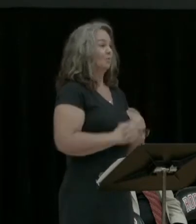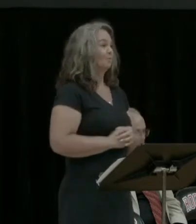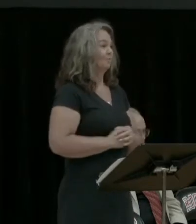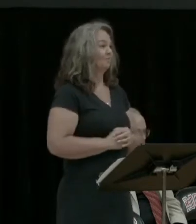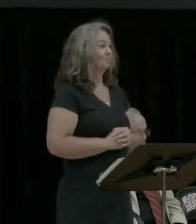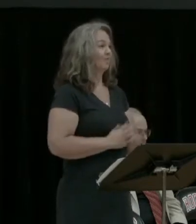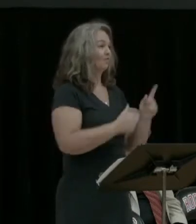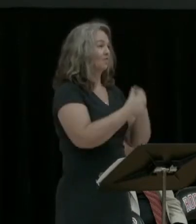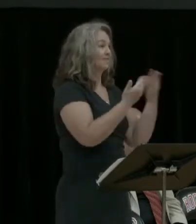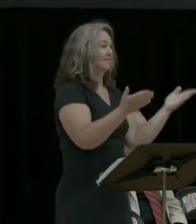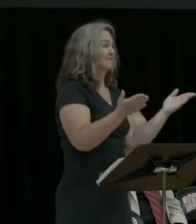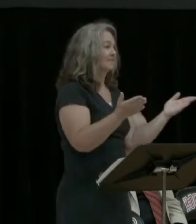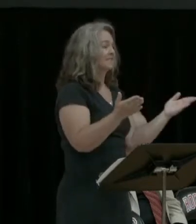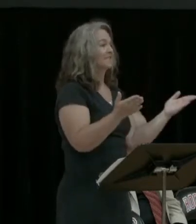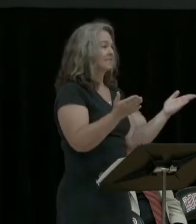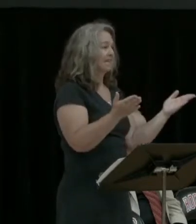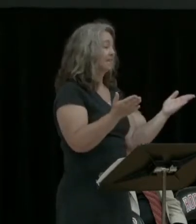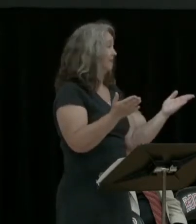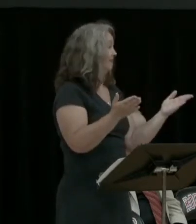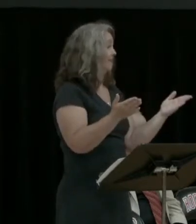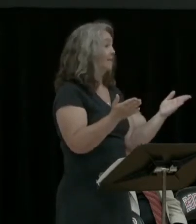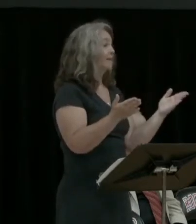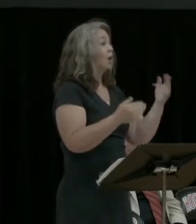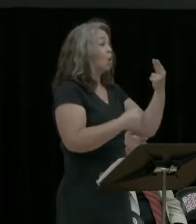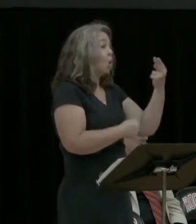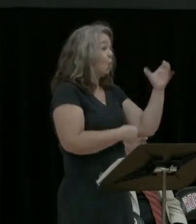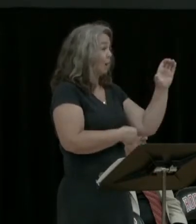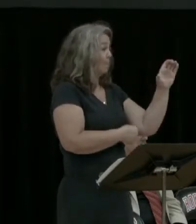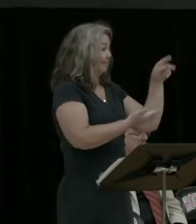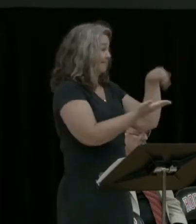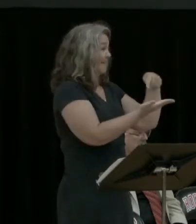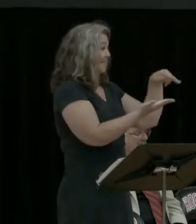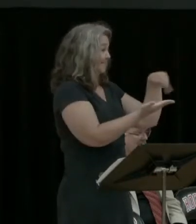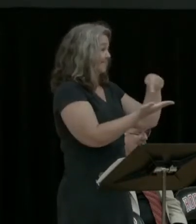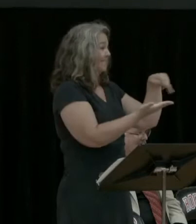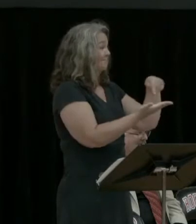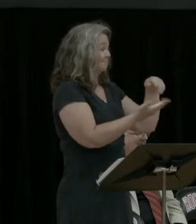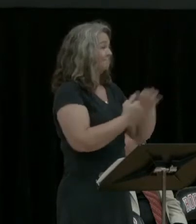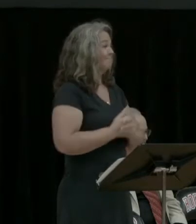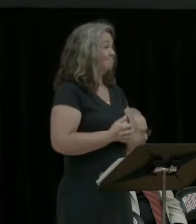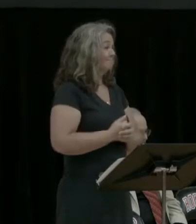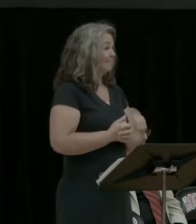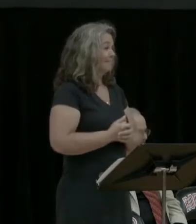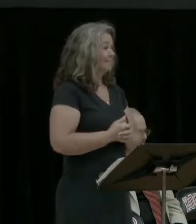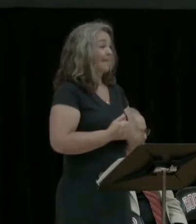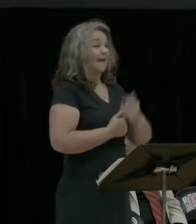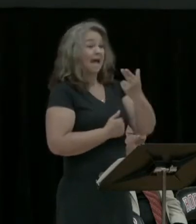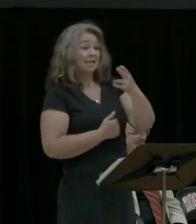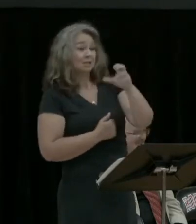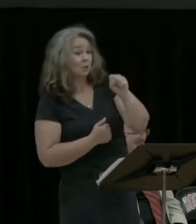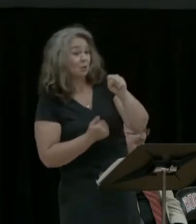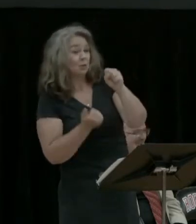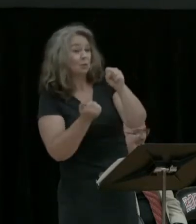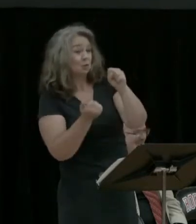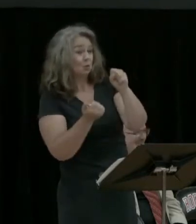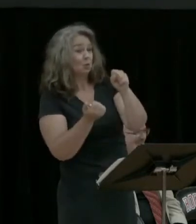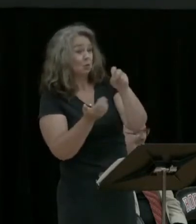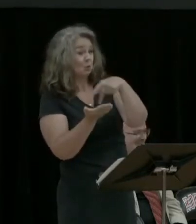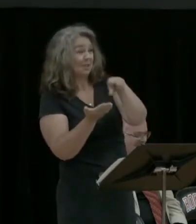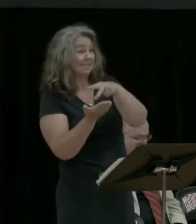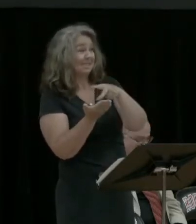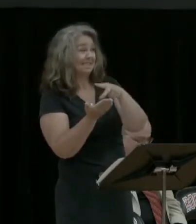The first thing that took some getting used to, my first homecoming dance. And how high school students dance.